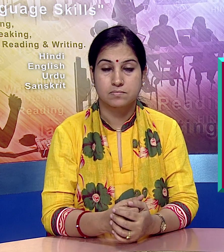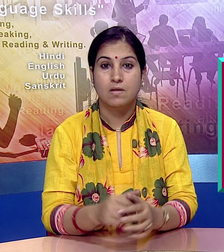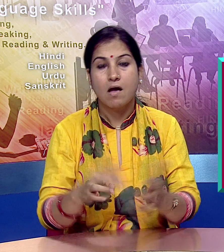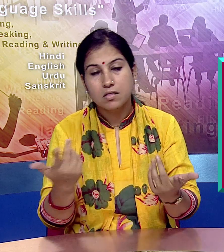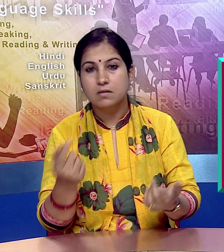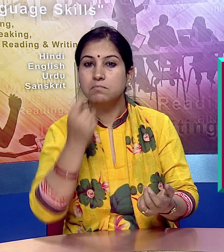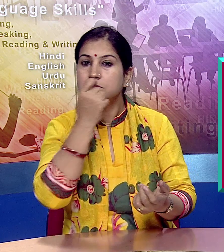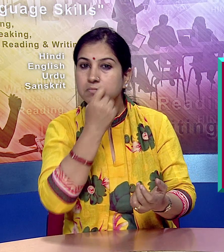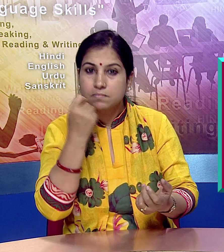lipstick